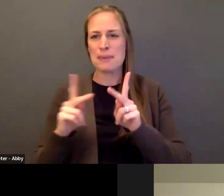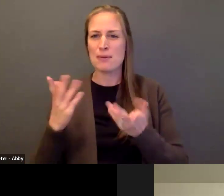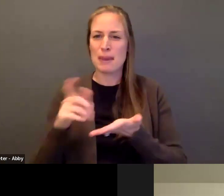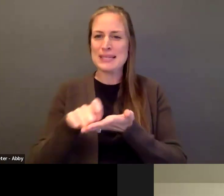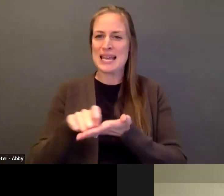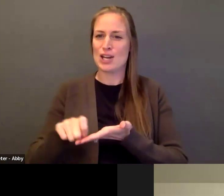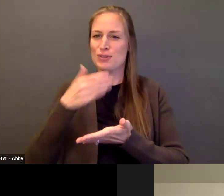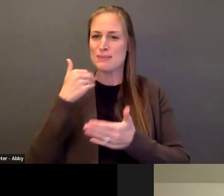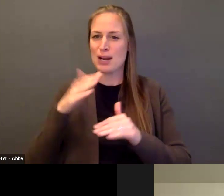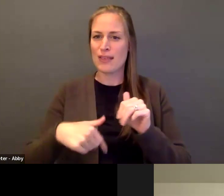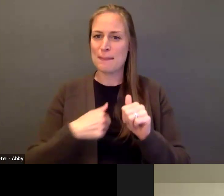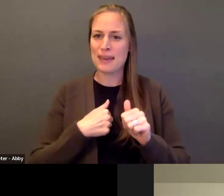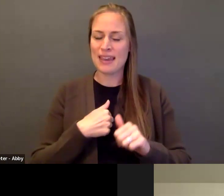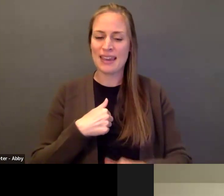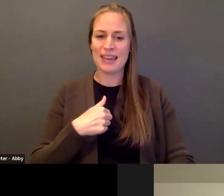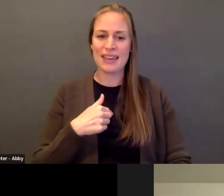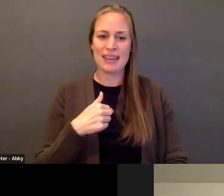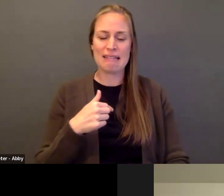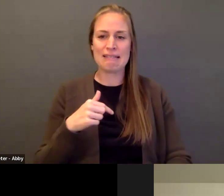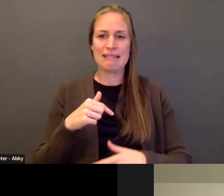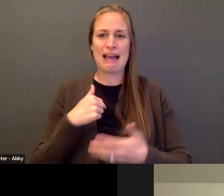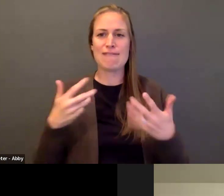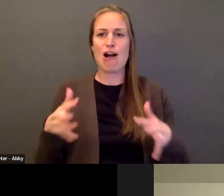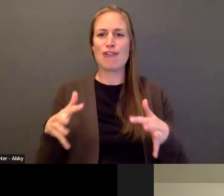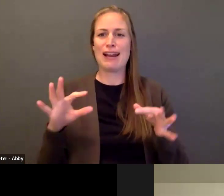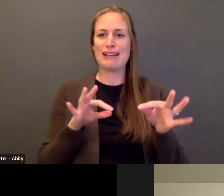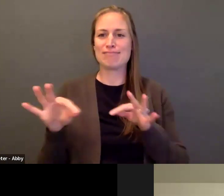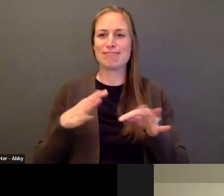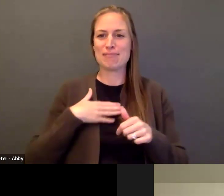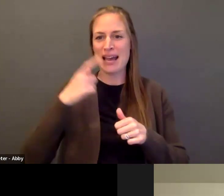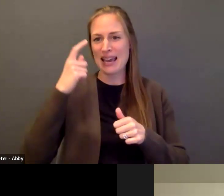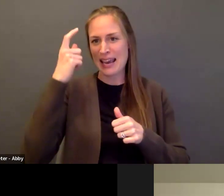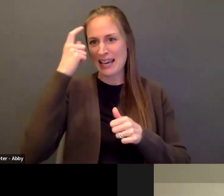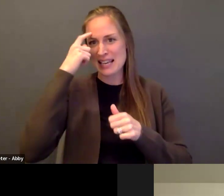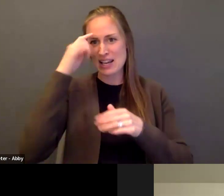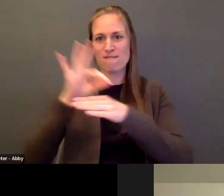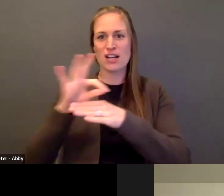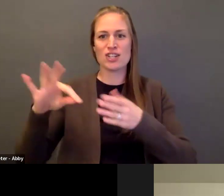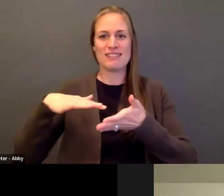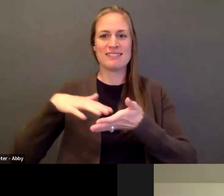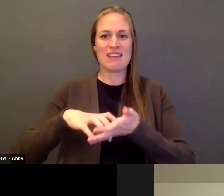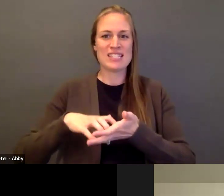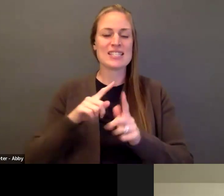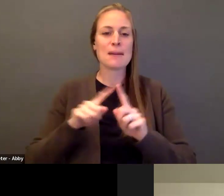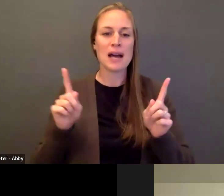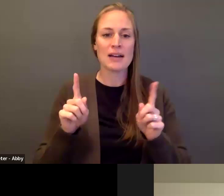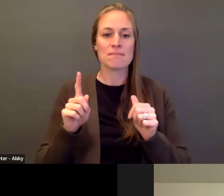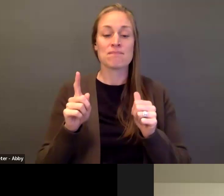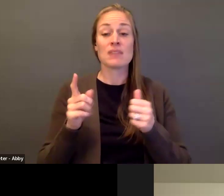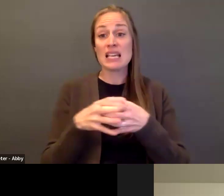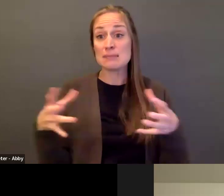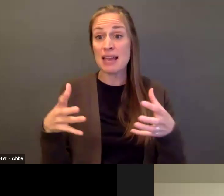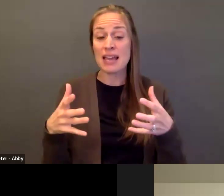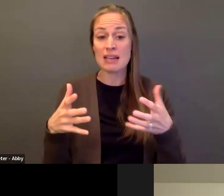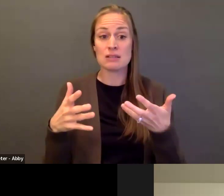because I already talked about my executive functioning deficits. But expand programs that are working, comprehensive mental health